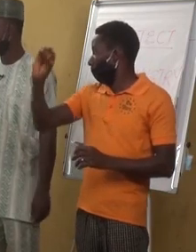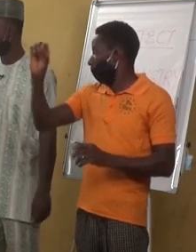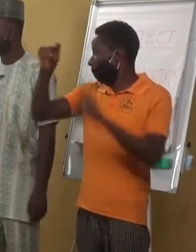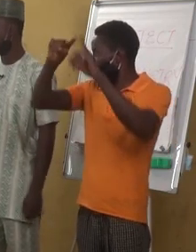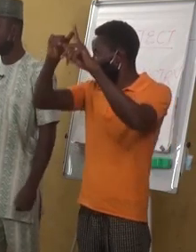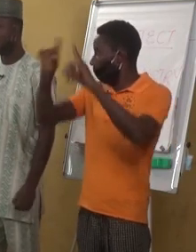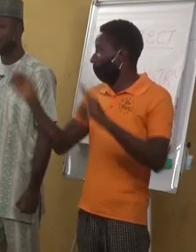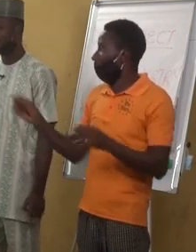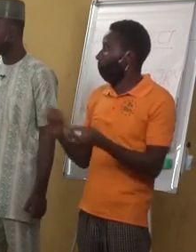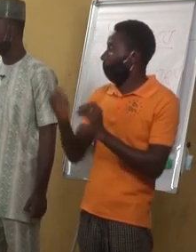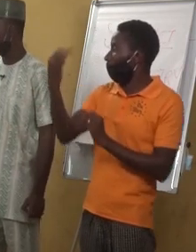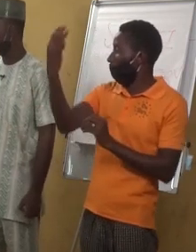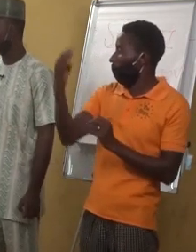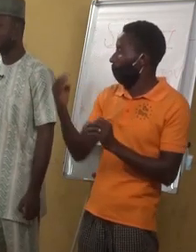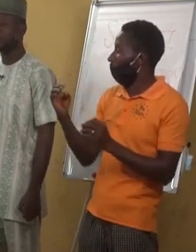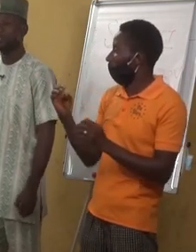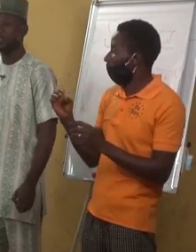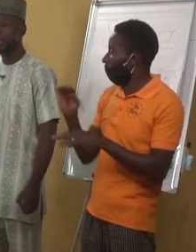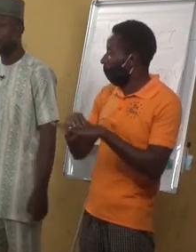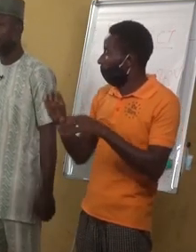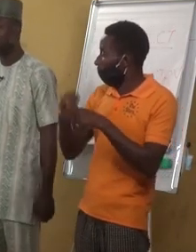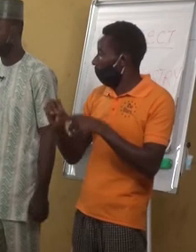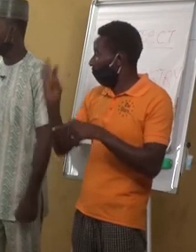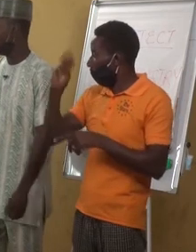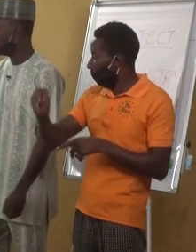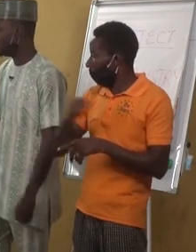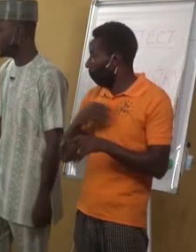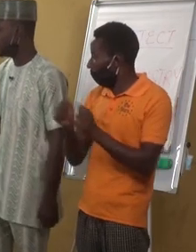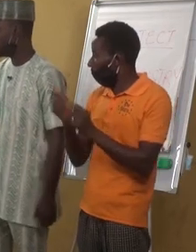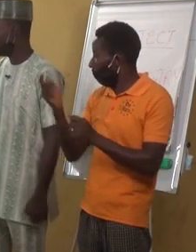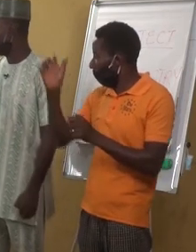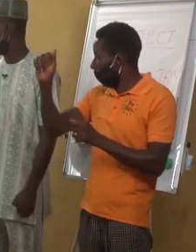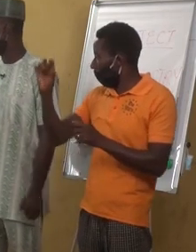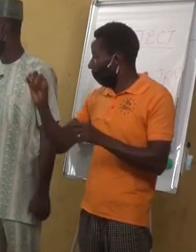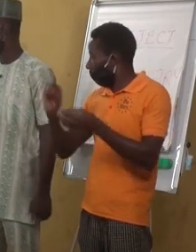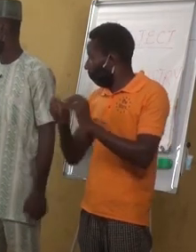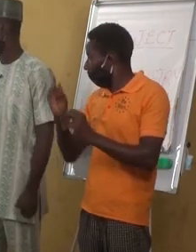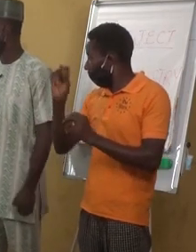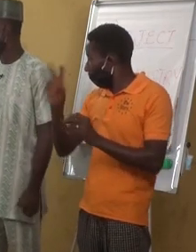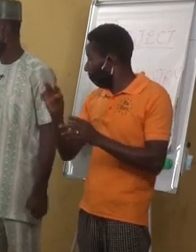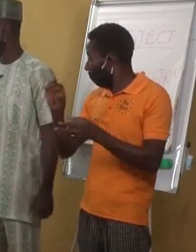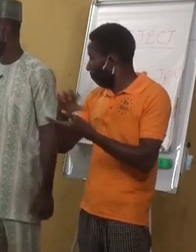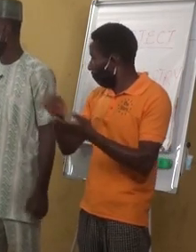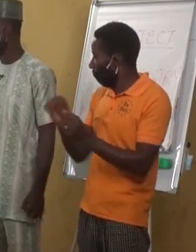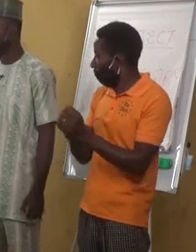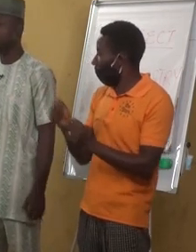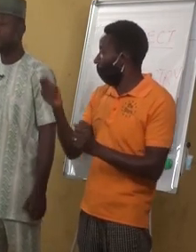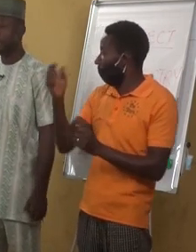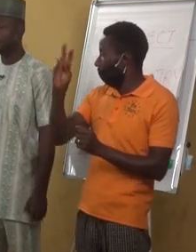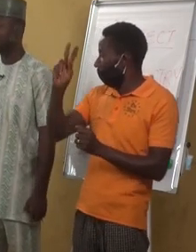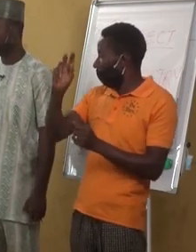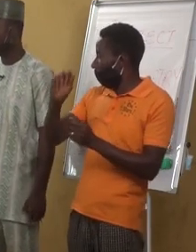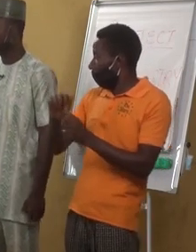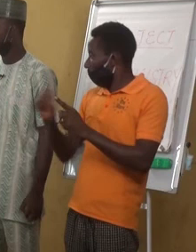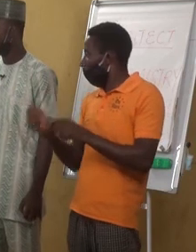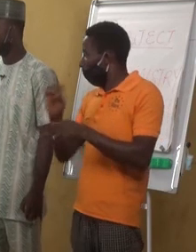Now state A, the type of bond that exists between M and N. B, the formula of the compound formed between M